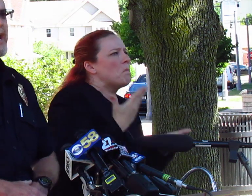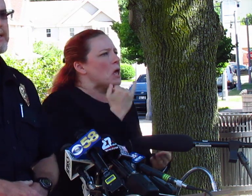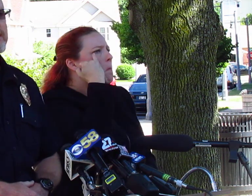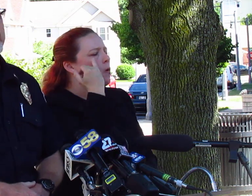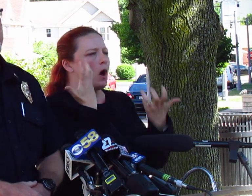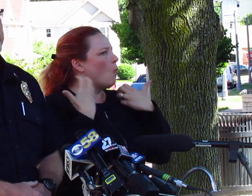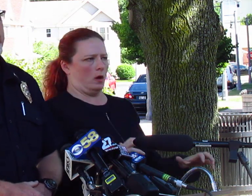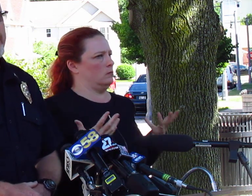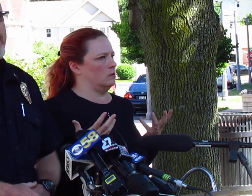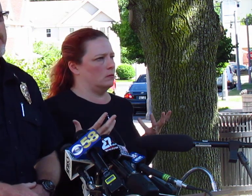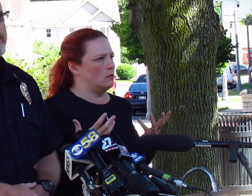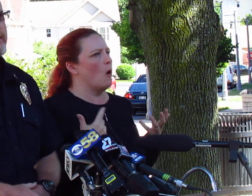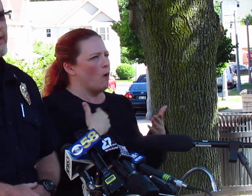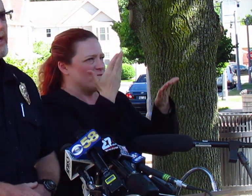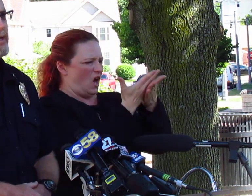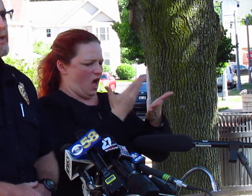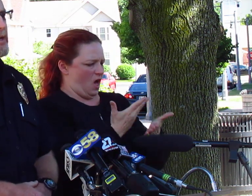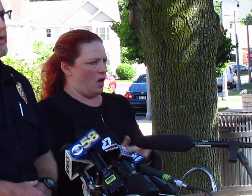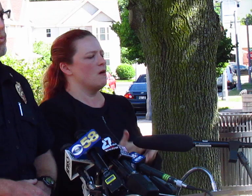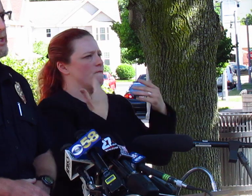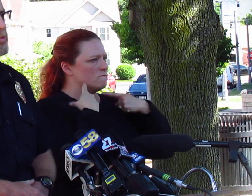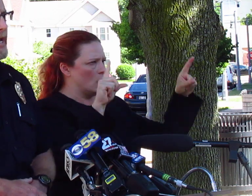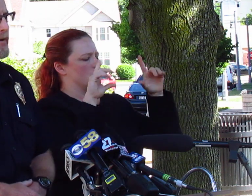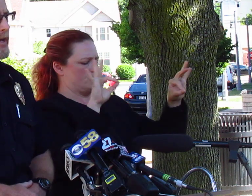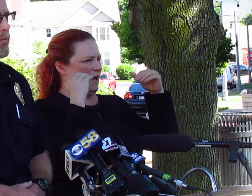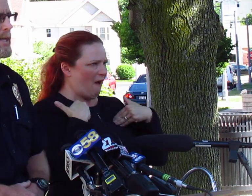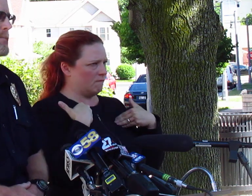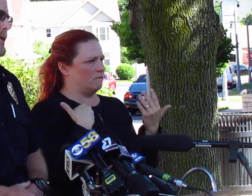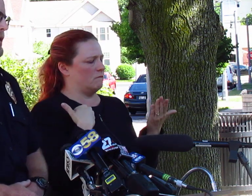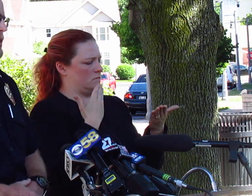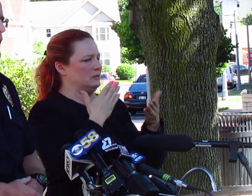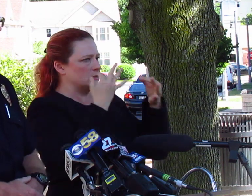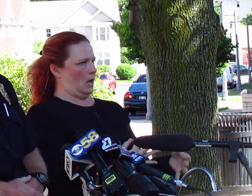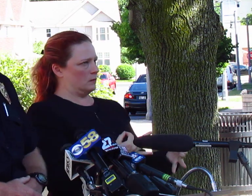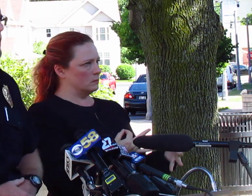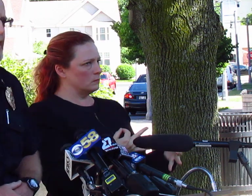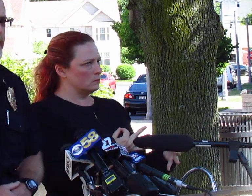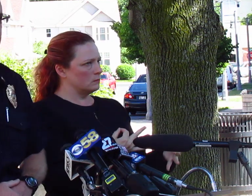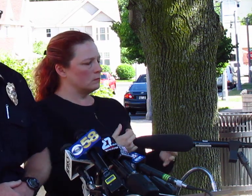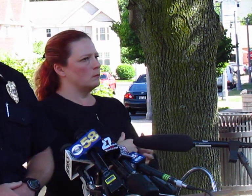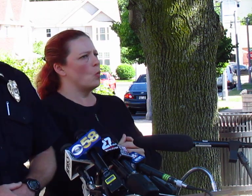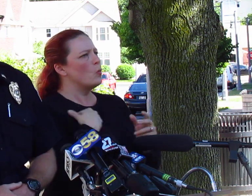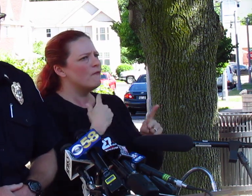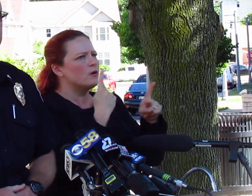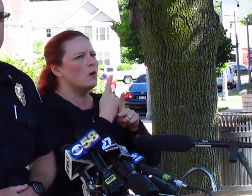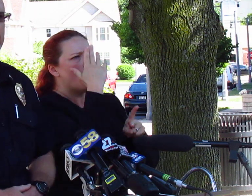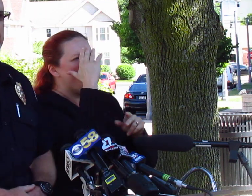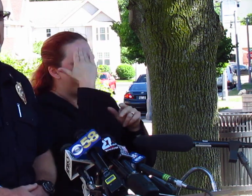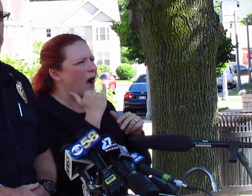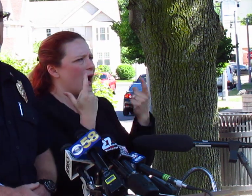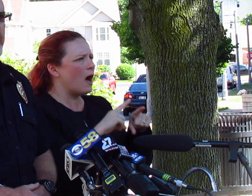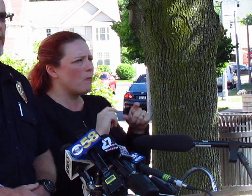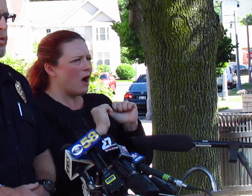our facts at the very end, all right? And once we have that, we need to make the determination how this happened, why this